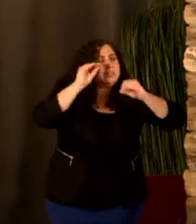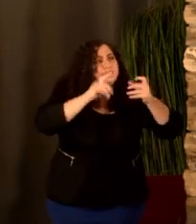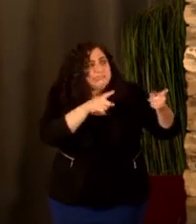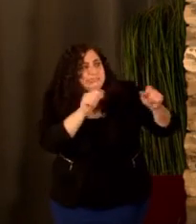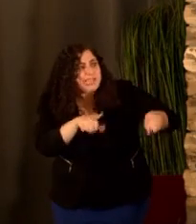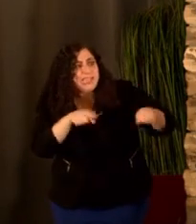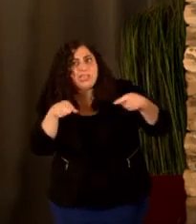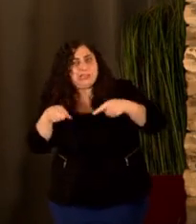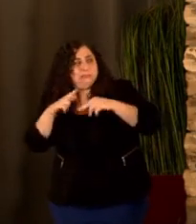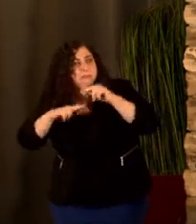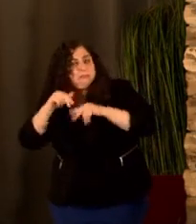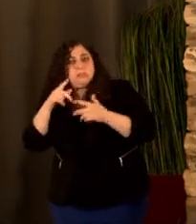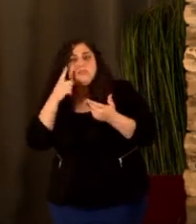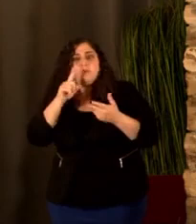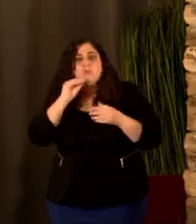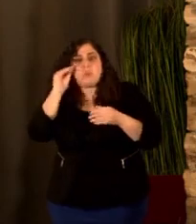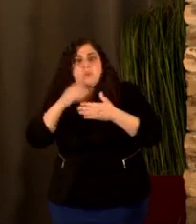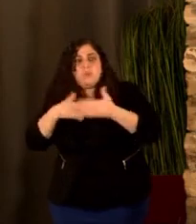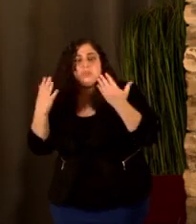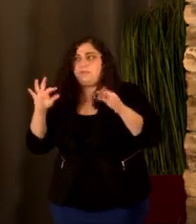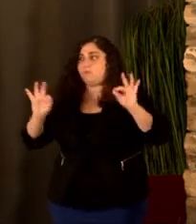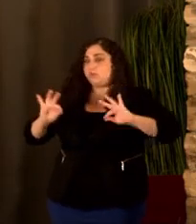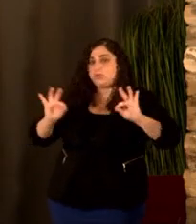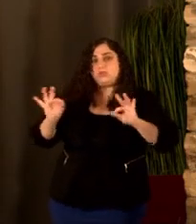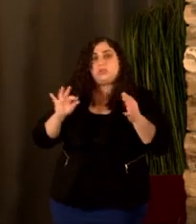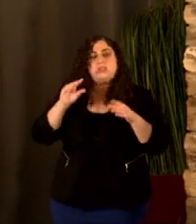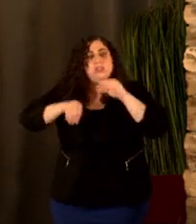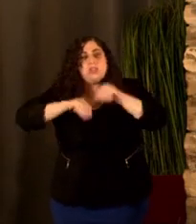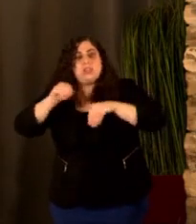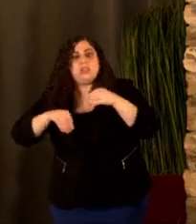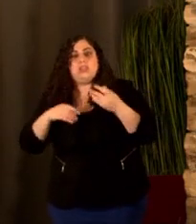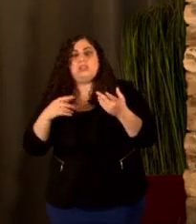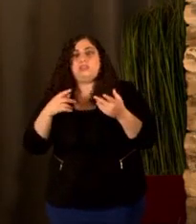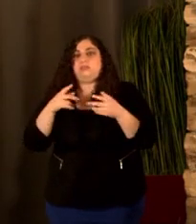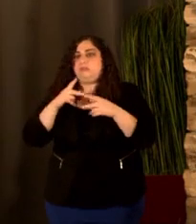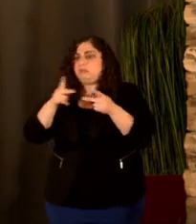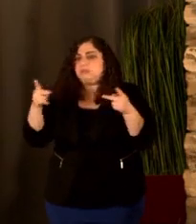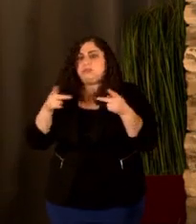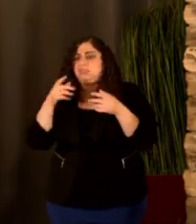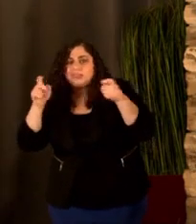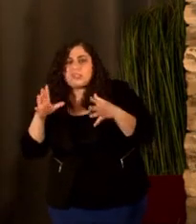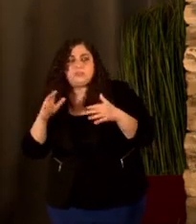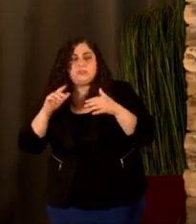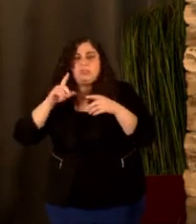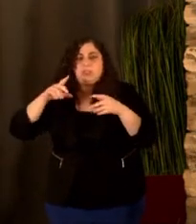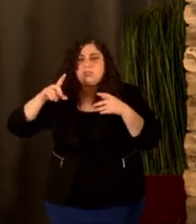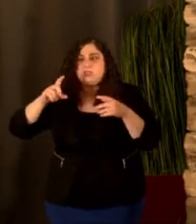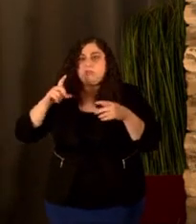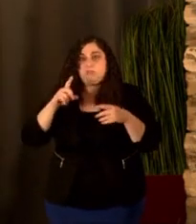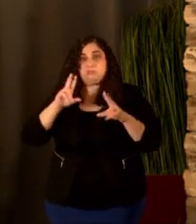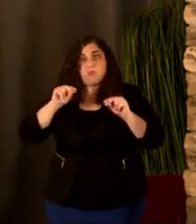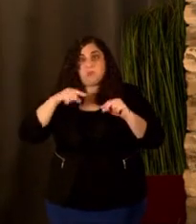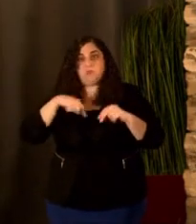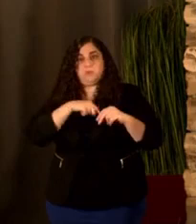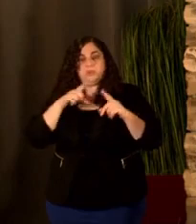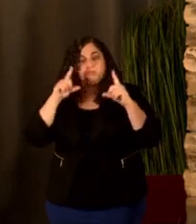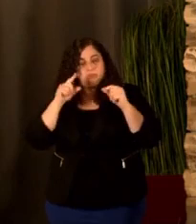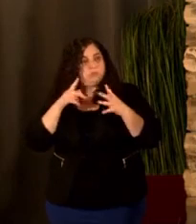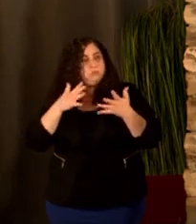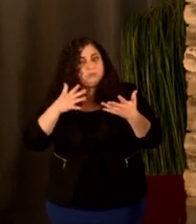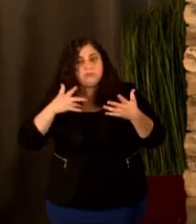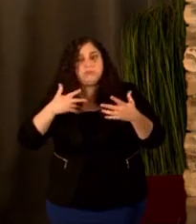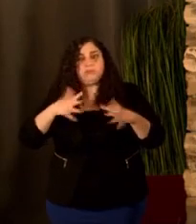it, providing the on-site case management. All of that happened in a matter of months. Launched last July. Home